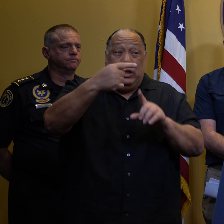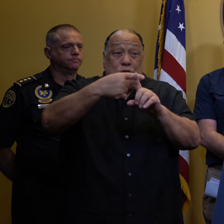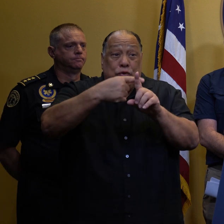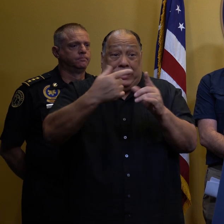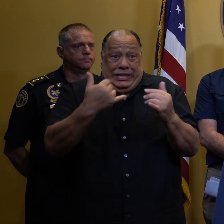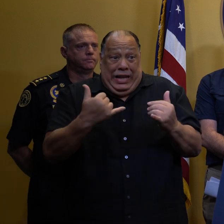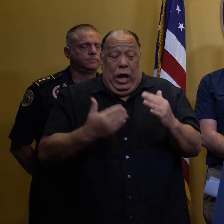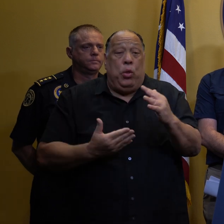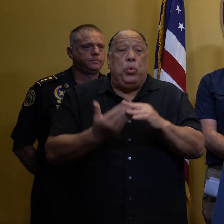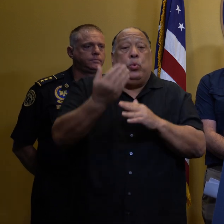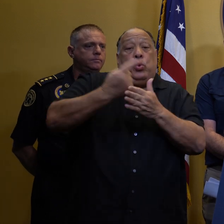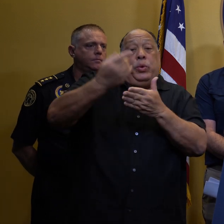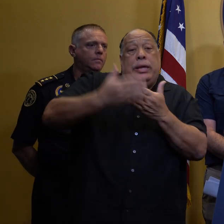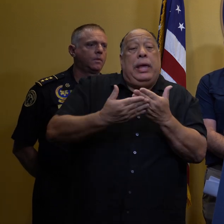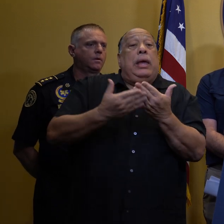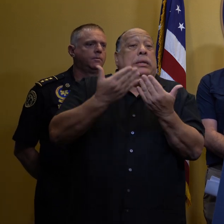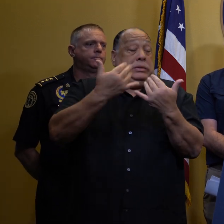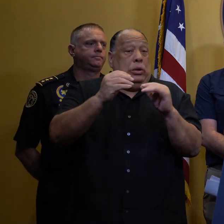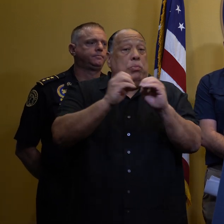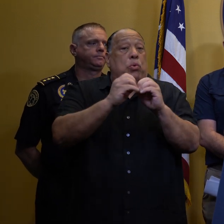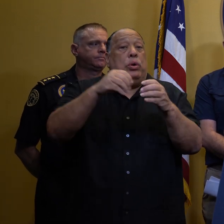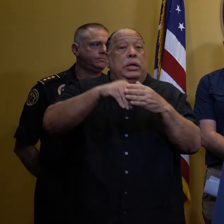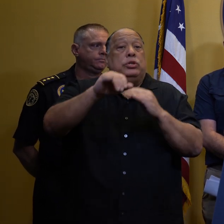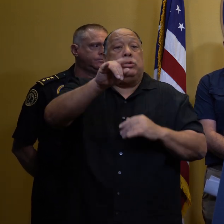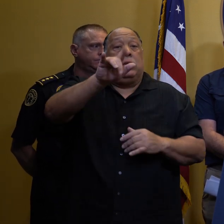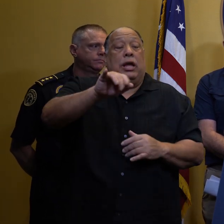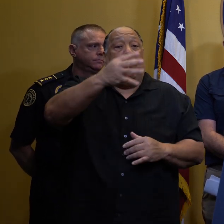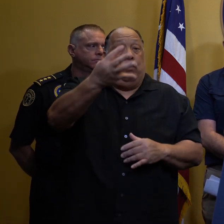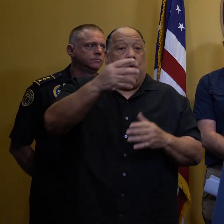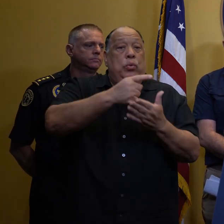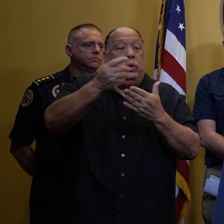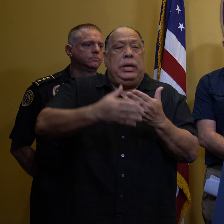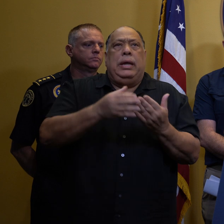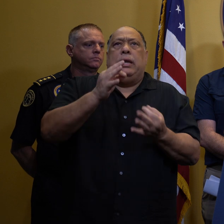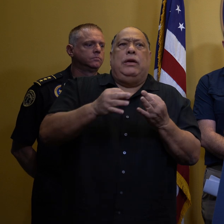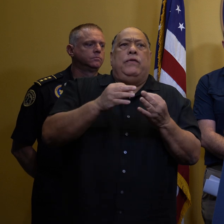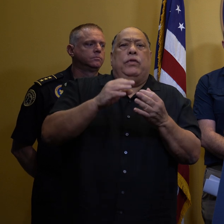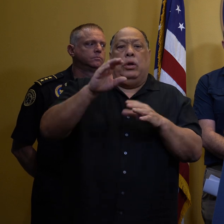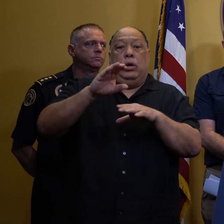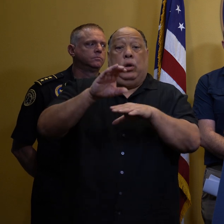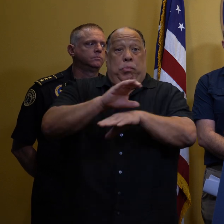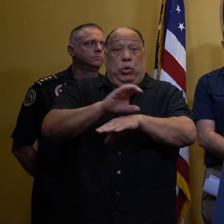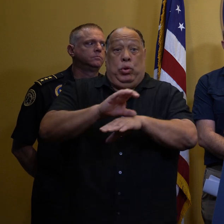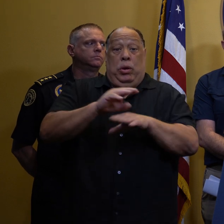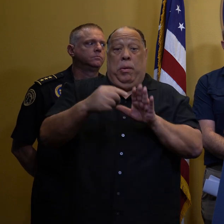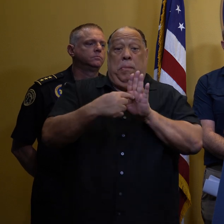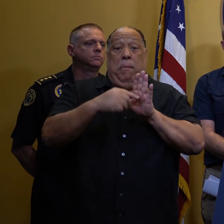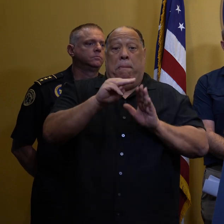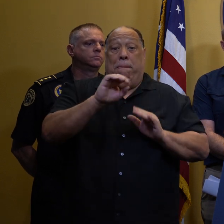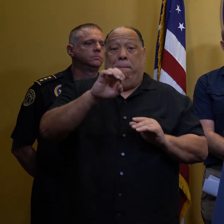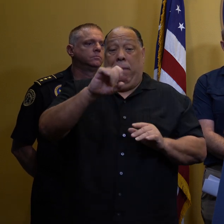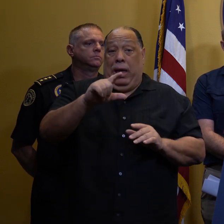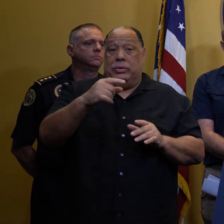all the way through maybe the weekend and even into the holiday weekend if a certain number of the computer models end up being right at that point.